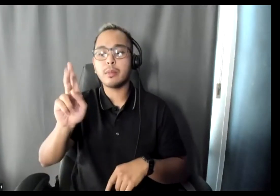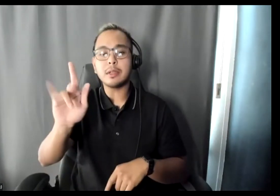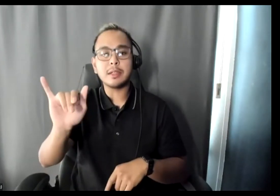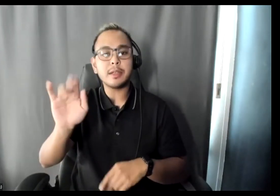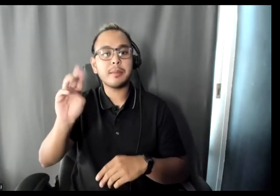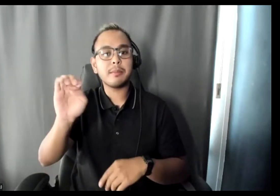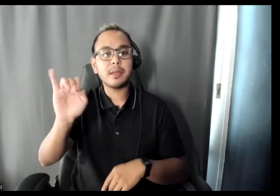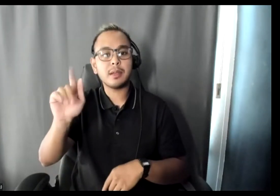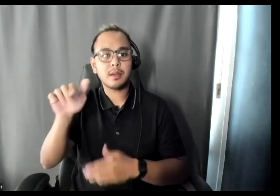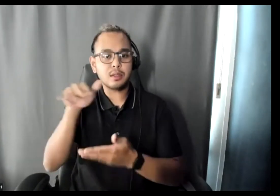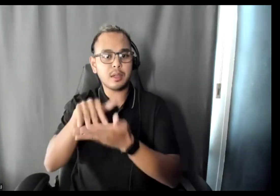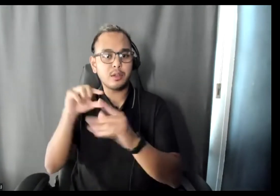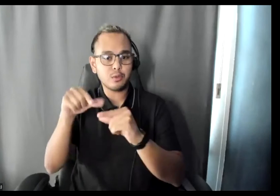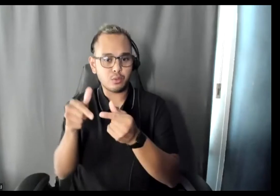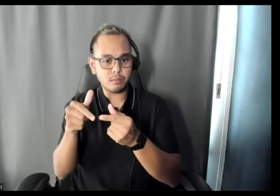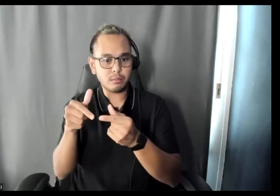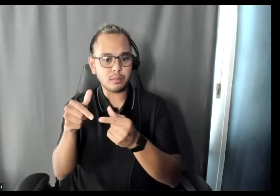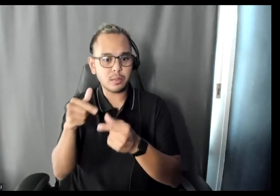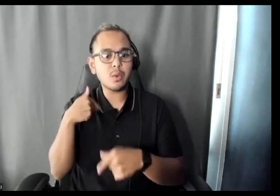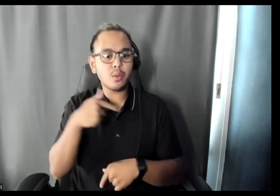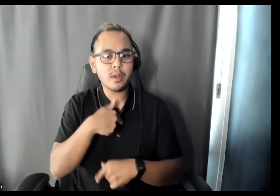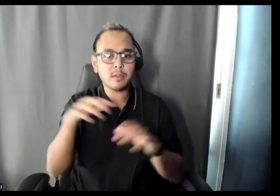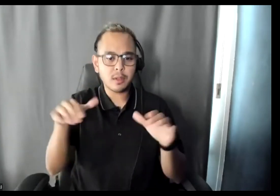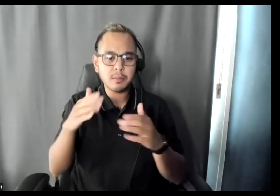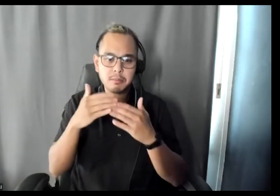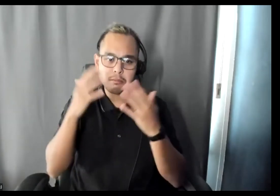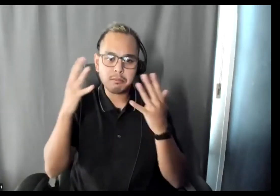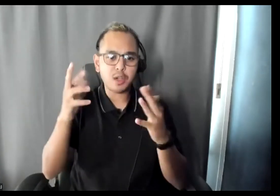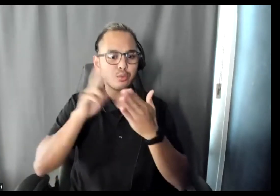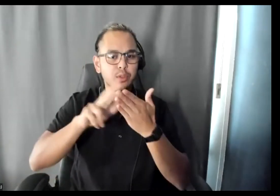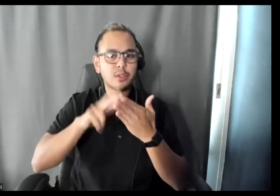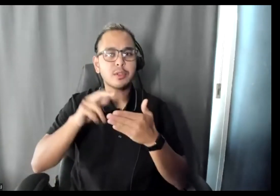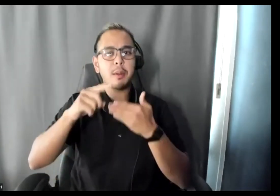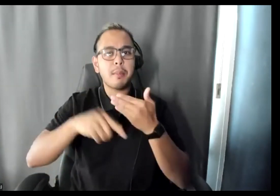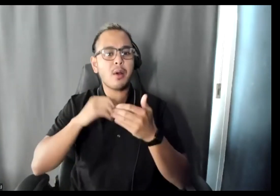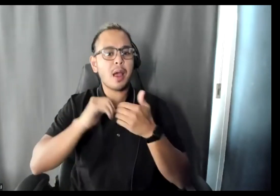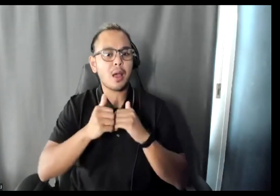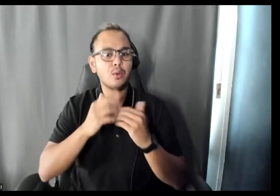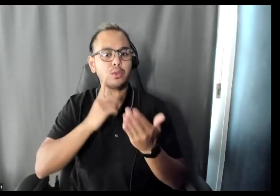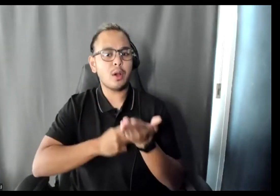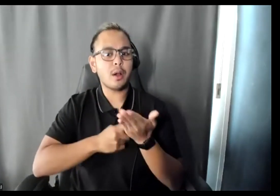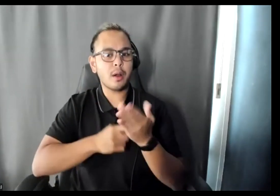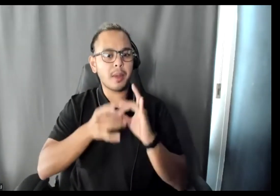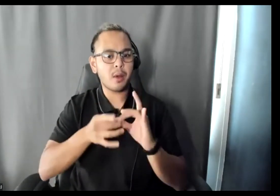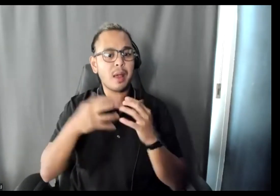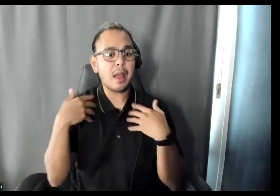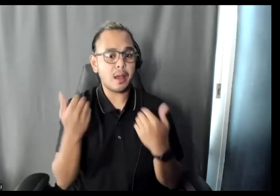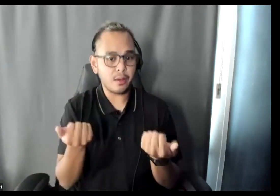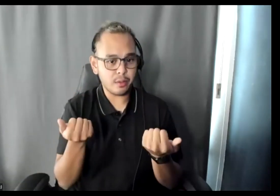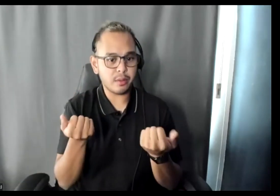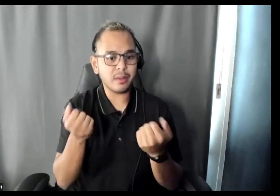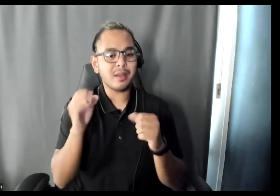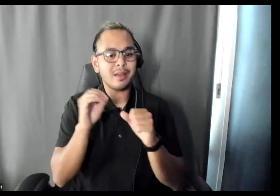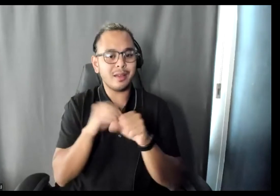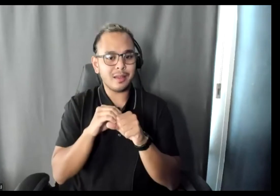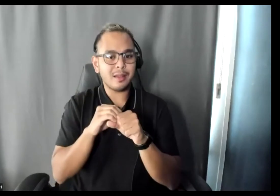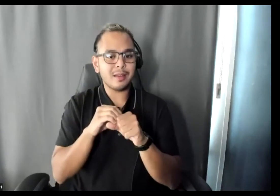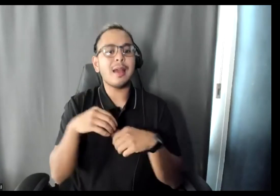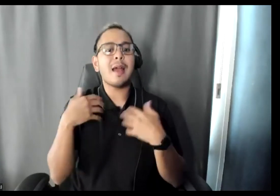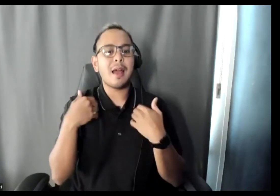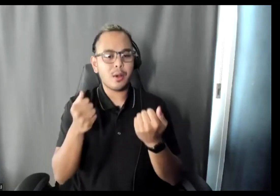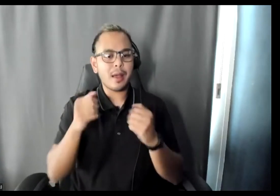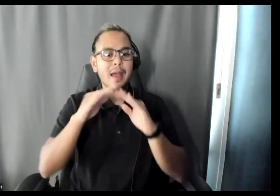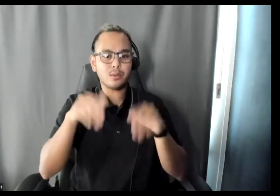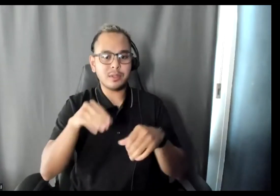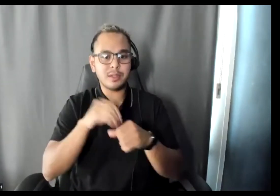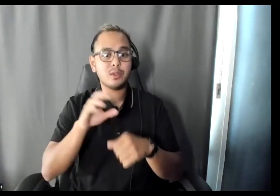that has done so much just research around how we talk about health in the context of housing and vice versa, COVID-19. So